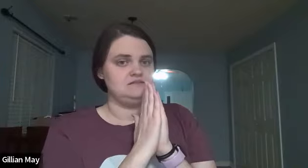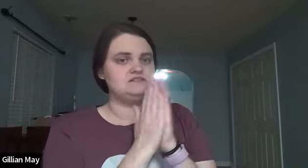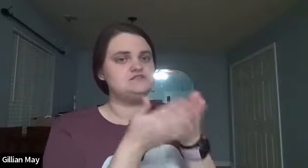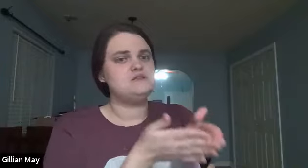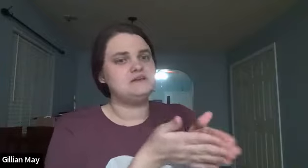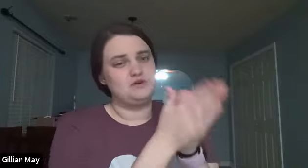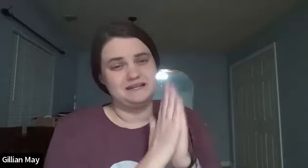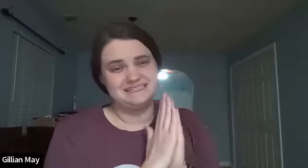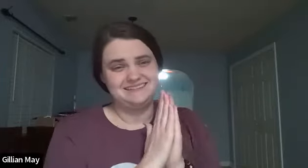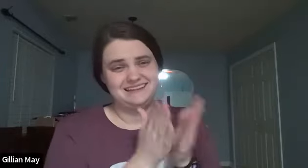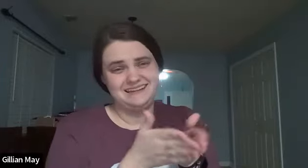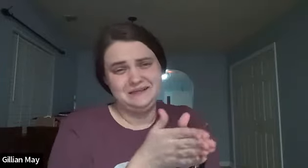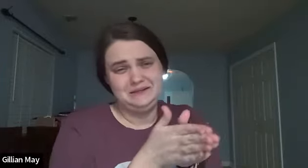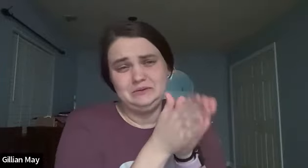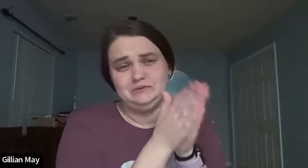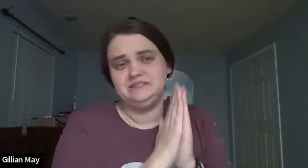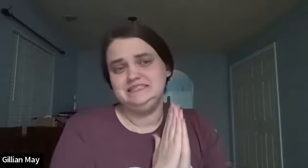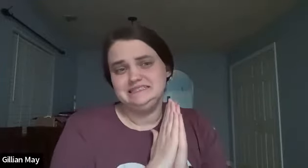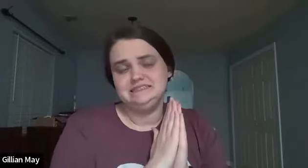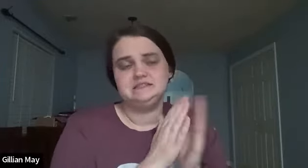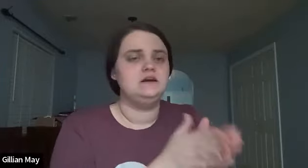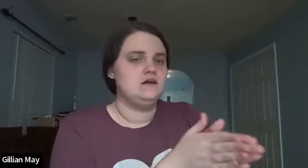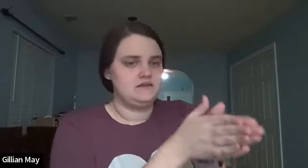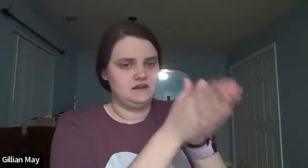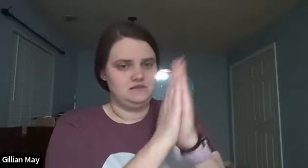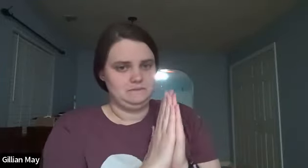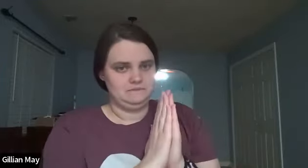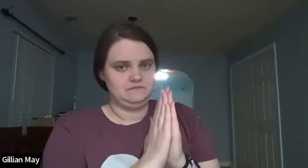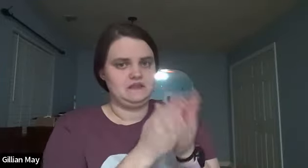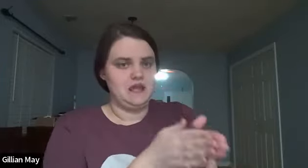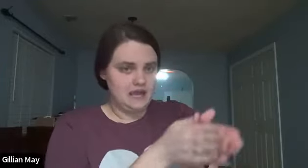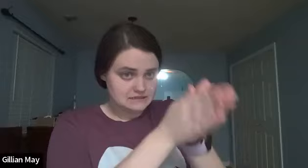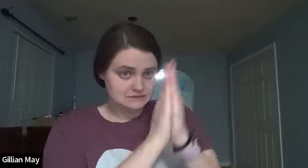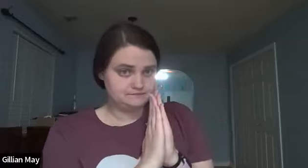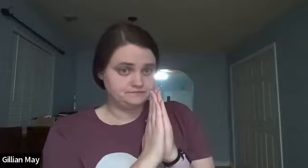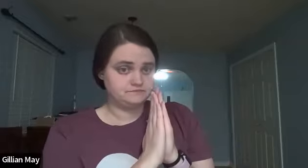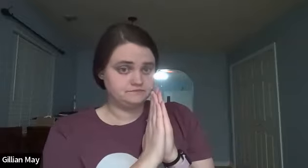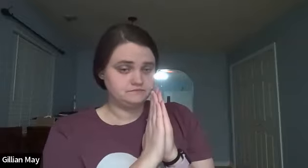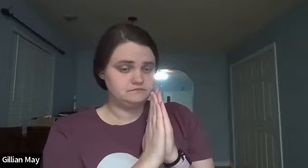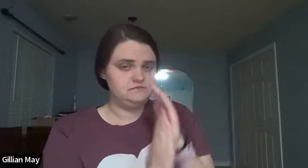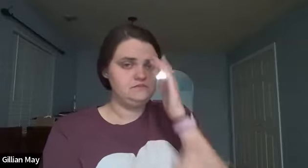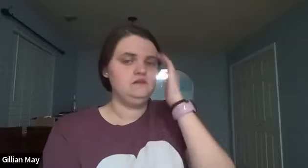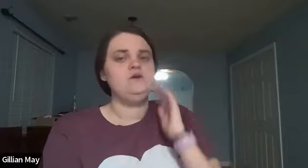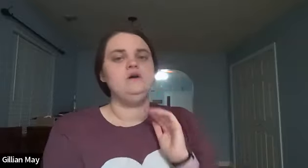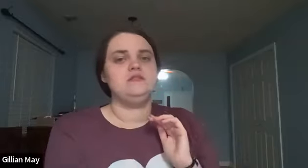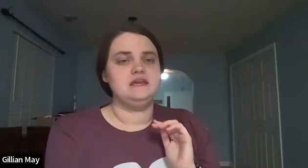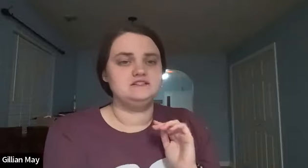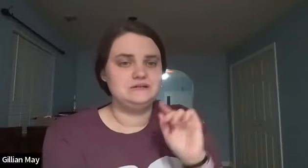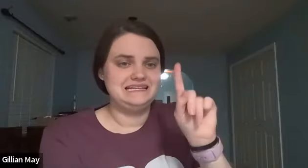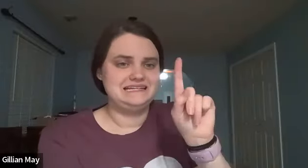This is also like requesting, like, oh, please, that kind of thing. Ask. The next one